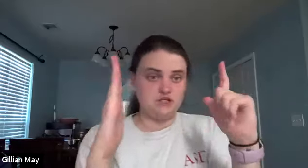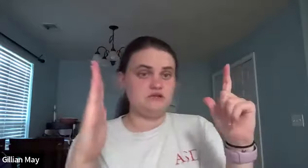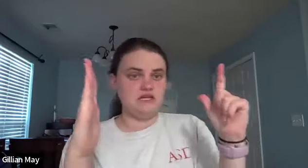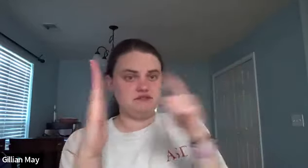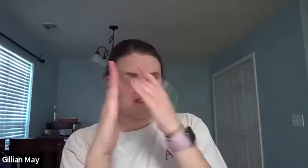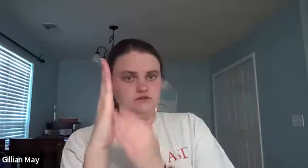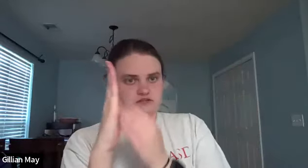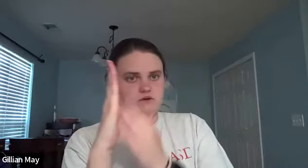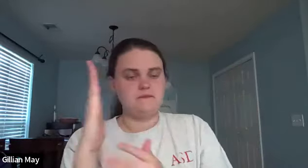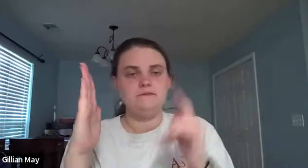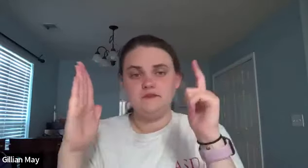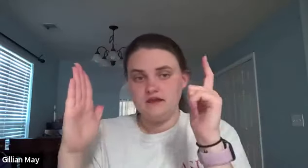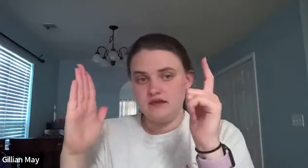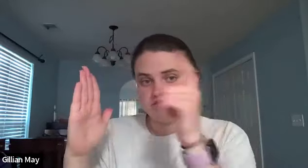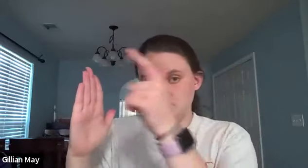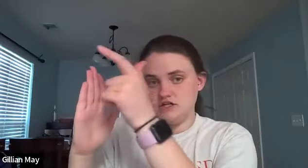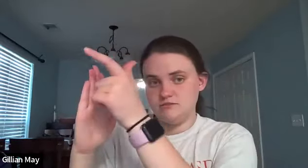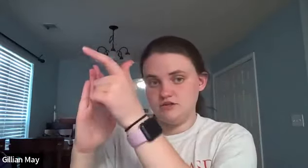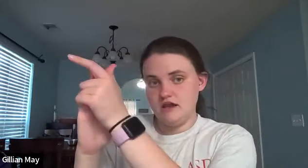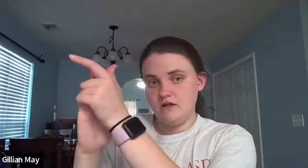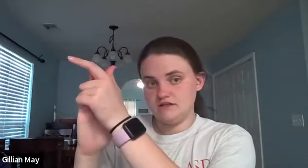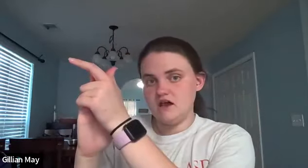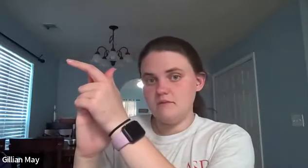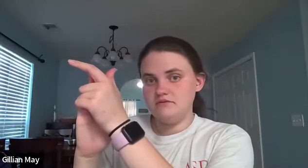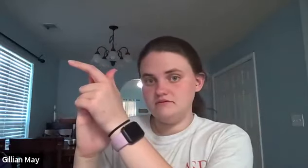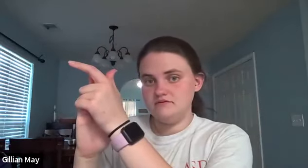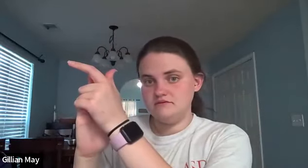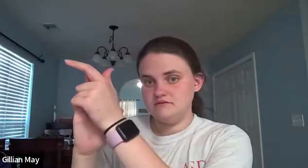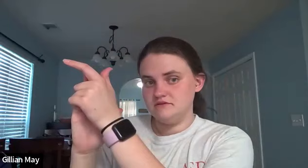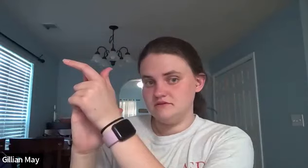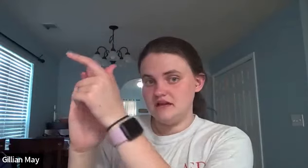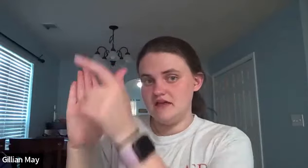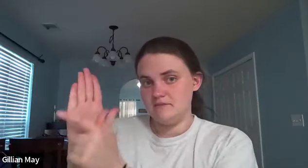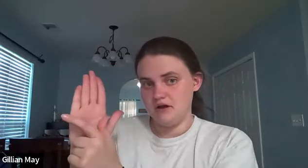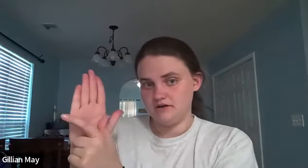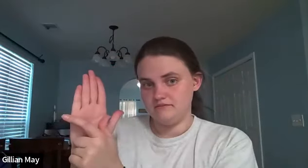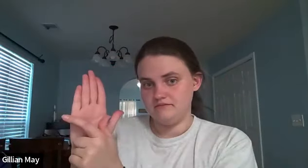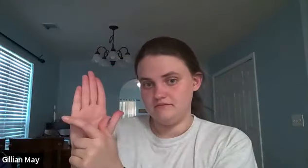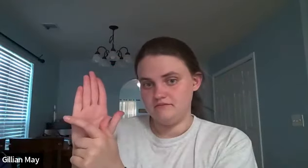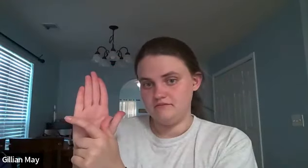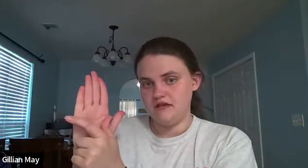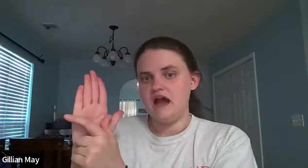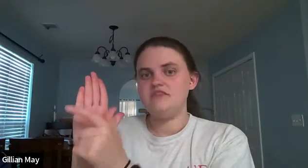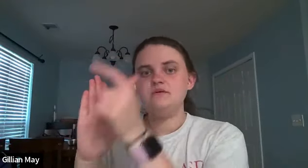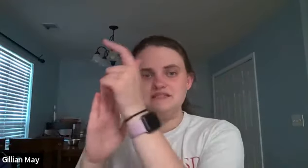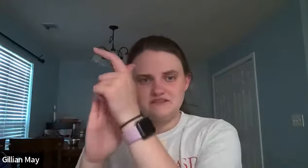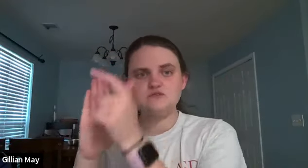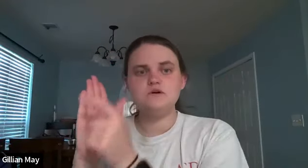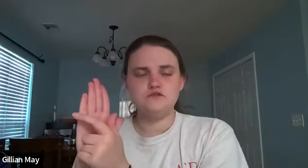would keep it still this way. Is you're going to put your L on top and then bottom. I think we did this one for